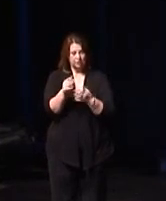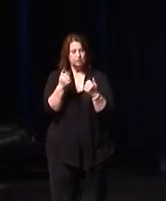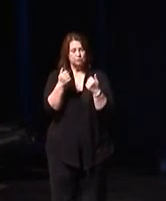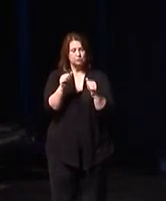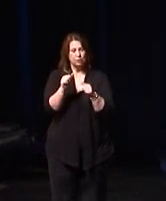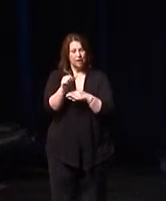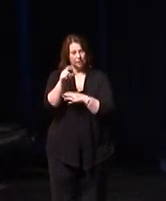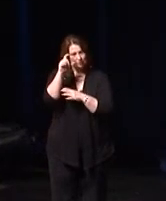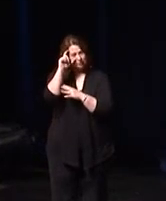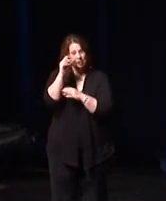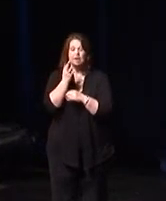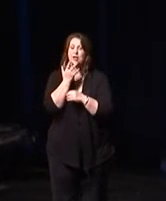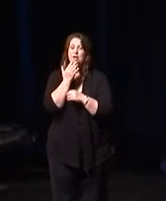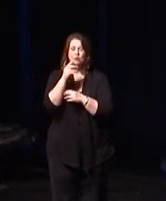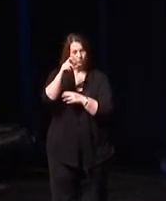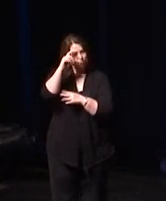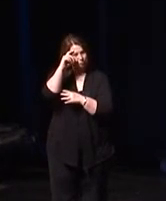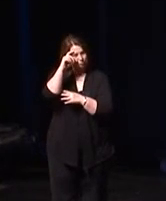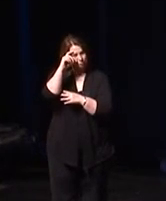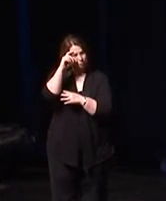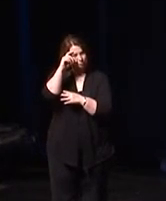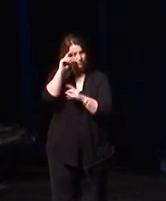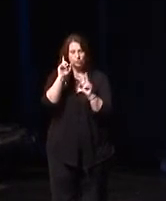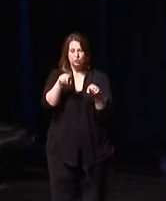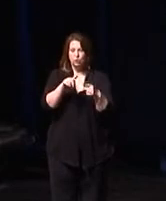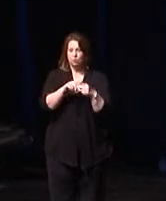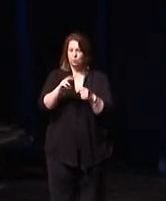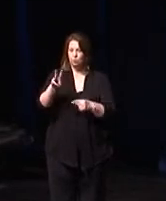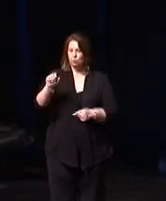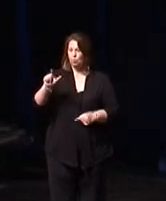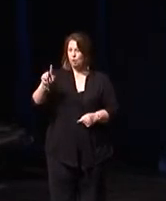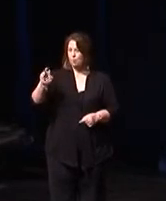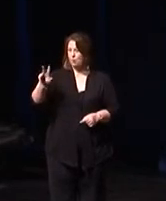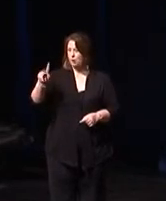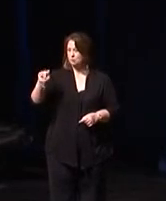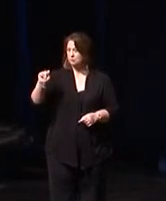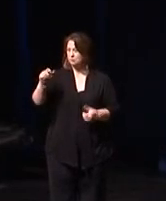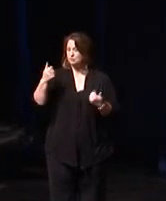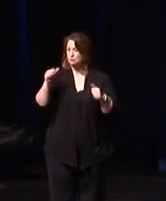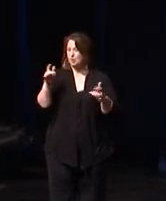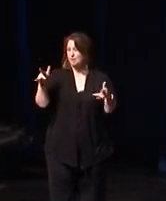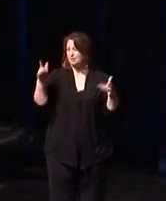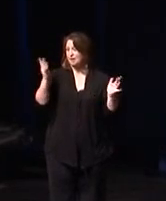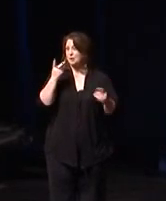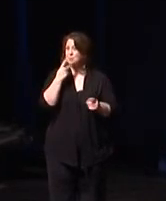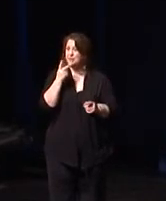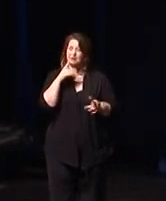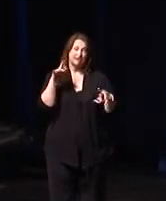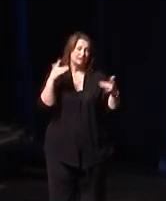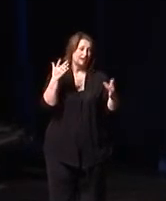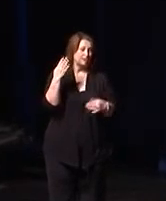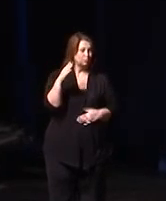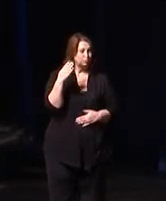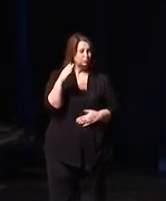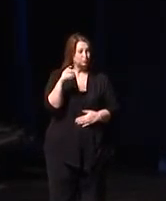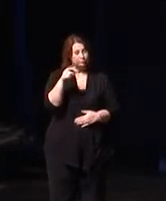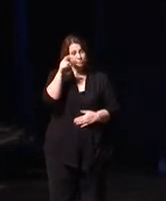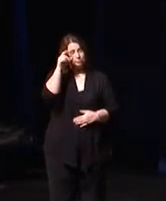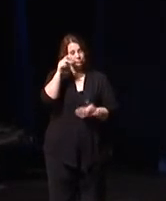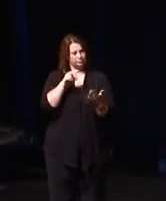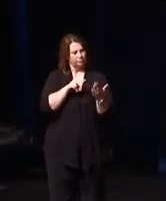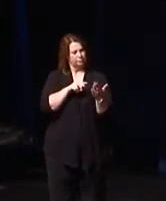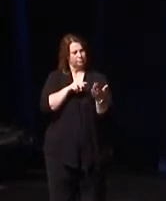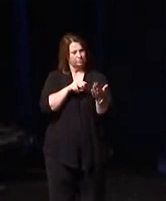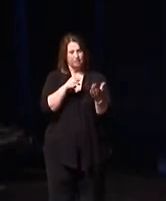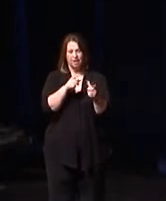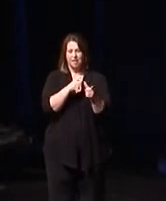on colored glasses. You know, like go down to Walmart and try on the light pink ones, maybe some light blue ones. Do you find some where the light